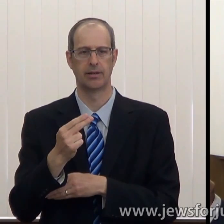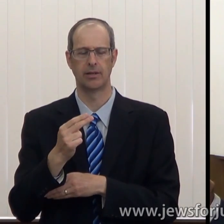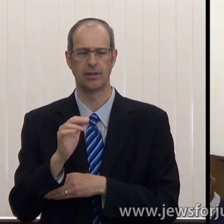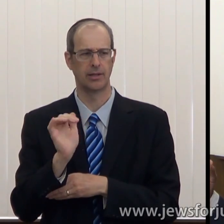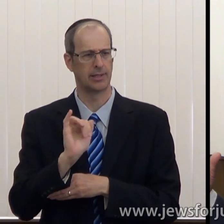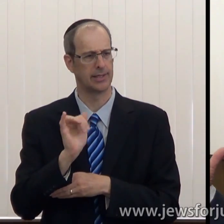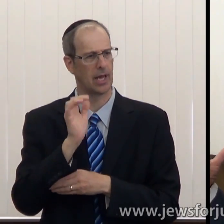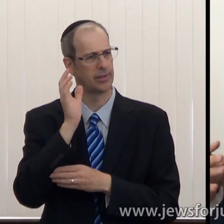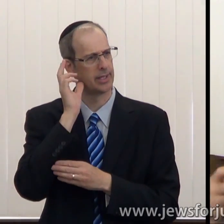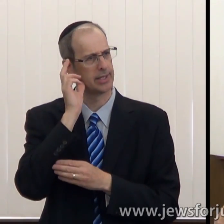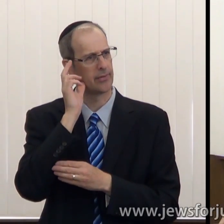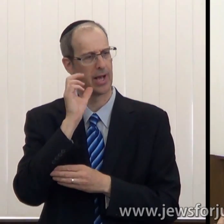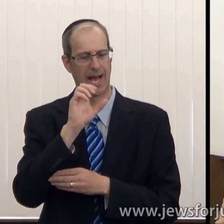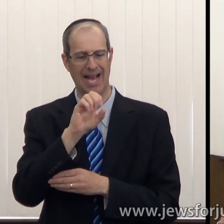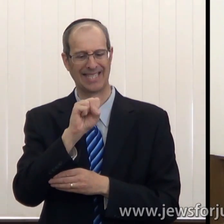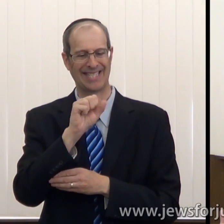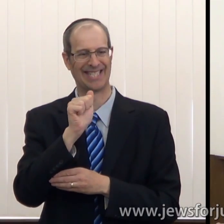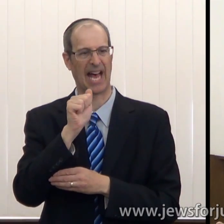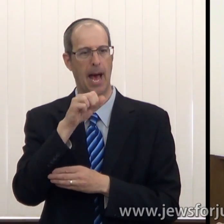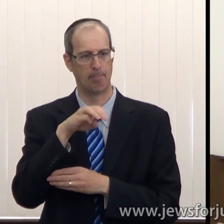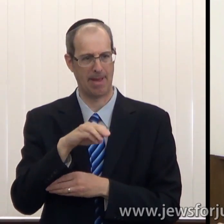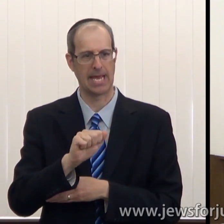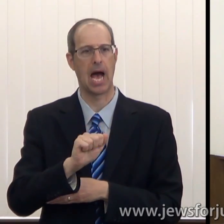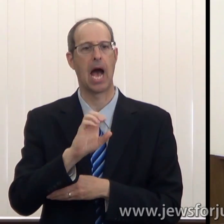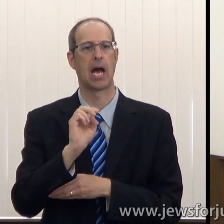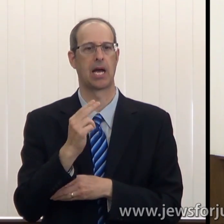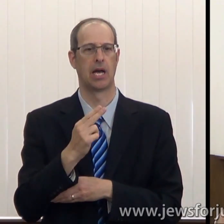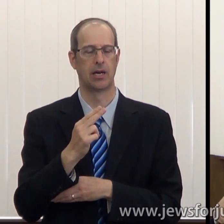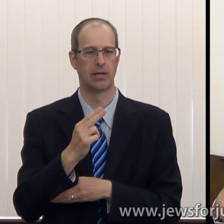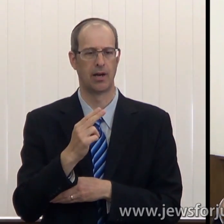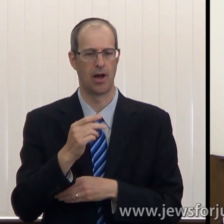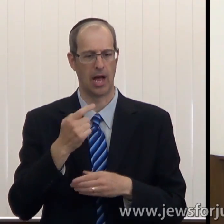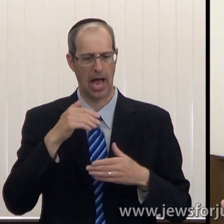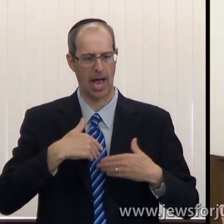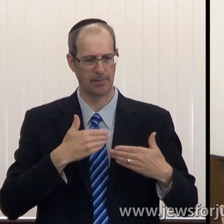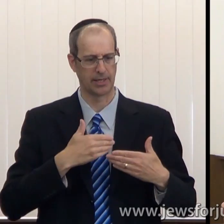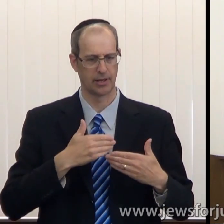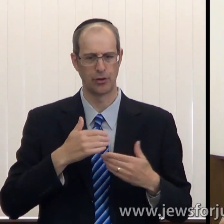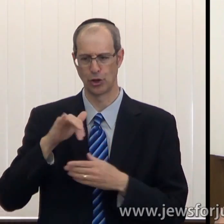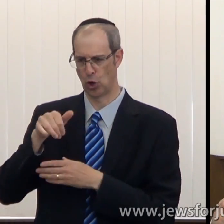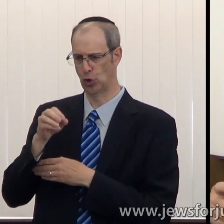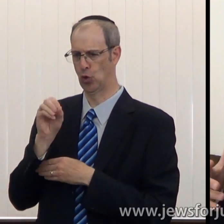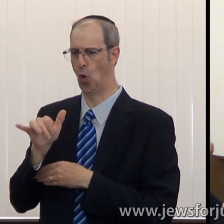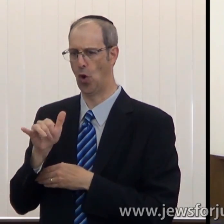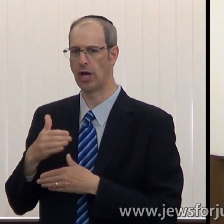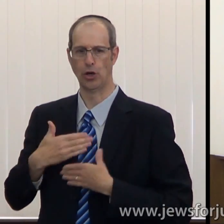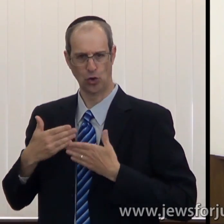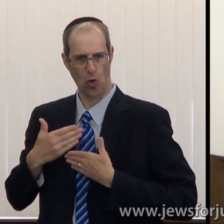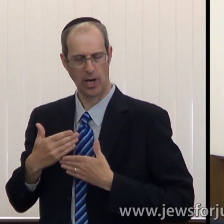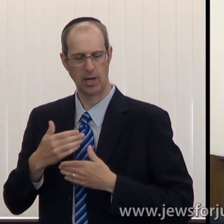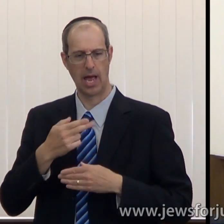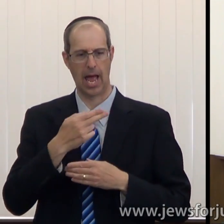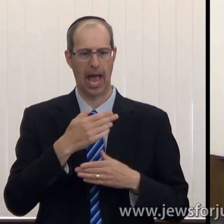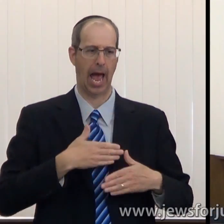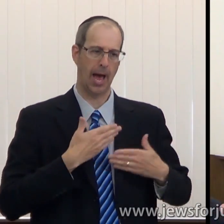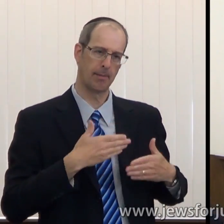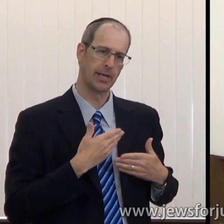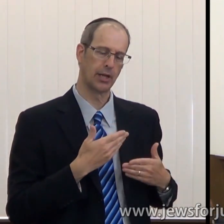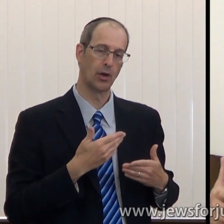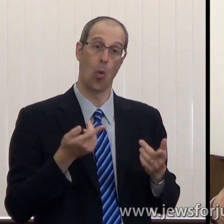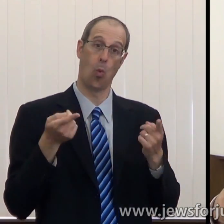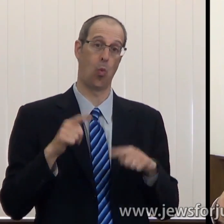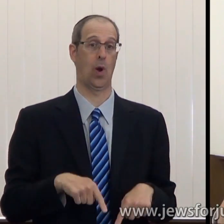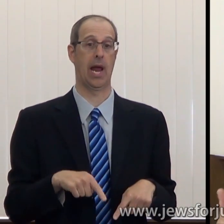word sameach, happiness. Because there's joy and there's happiness when